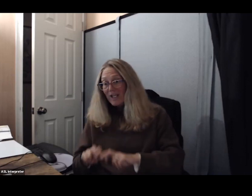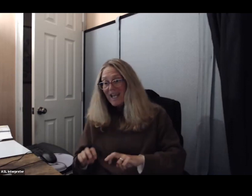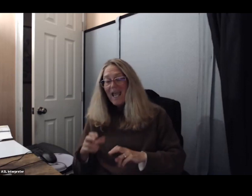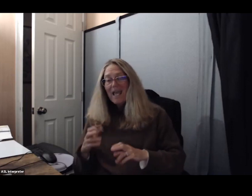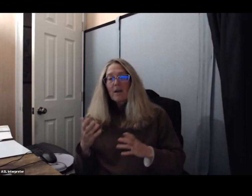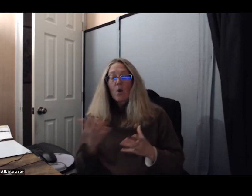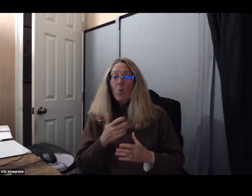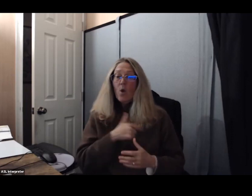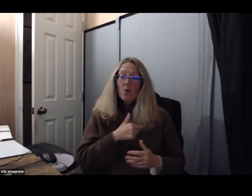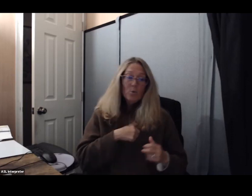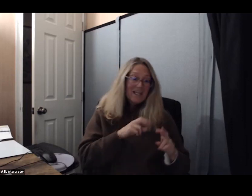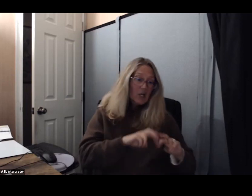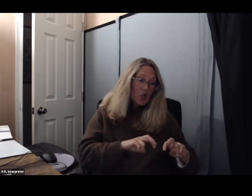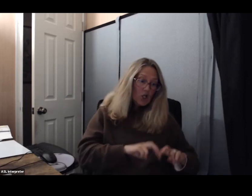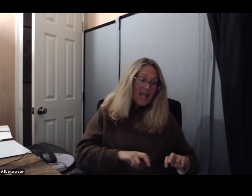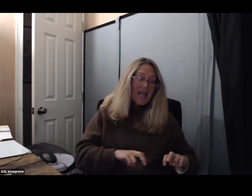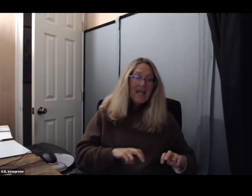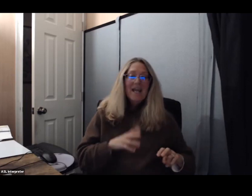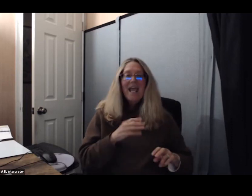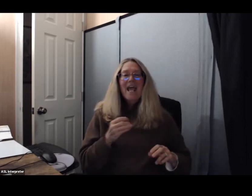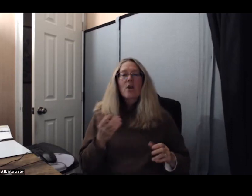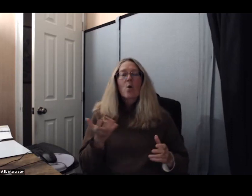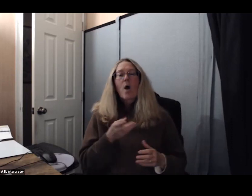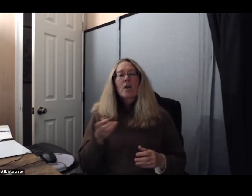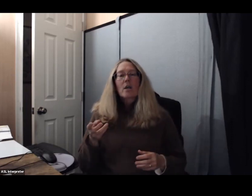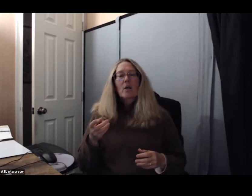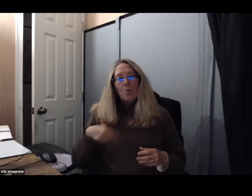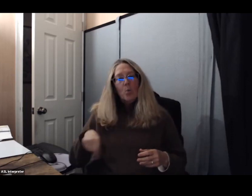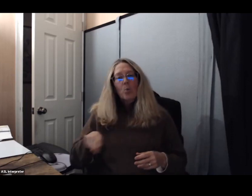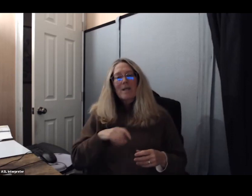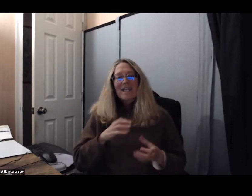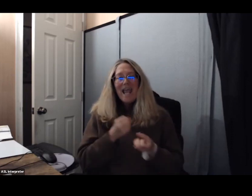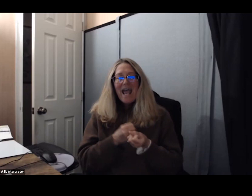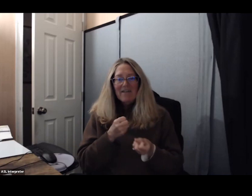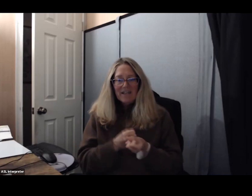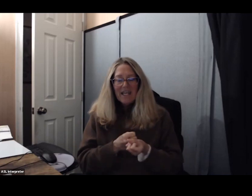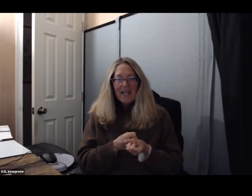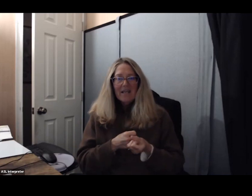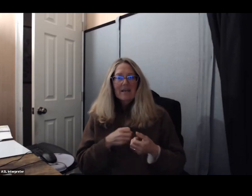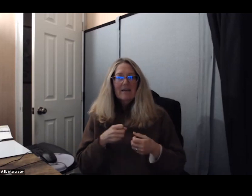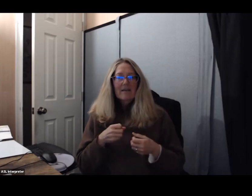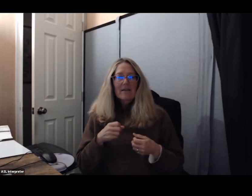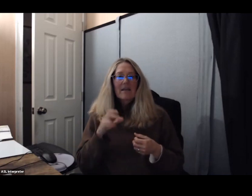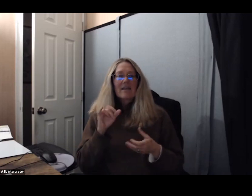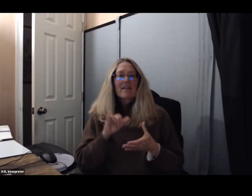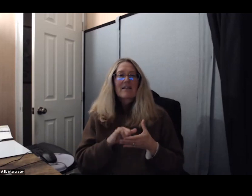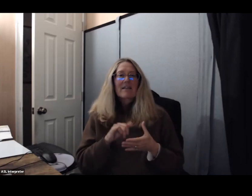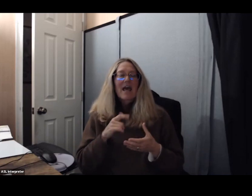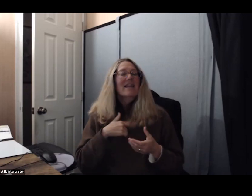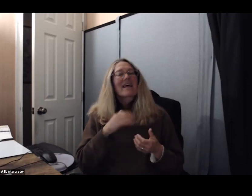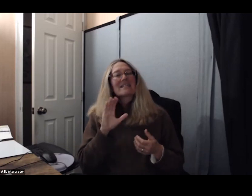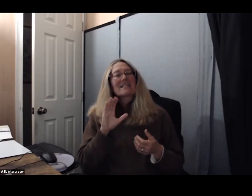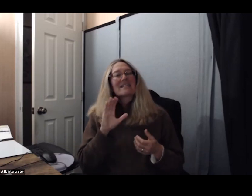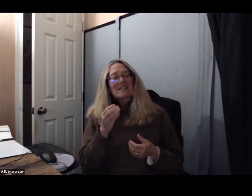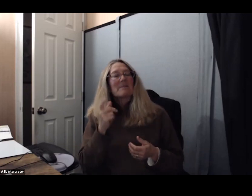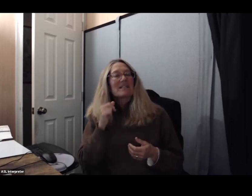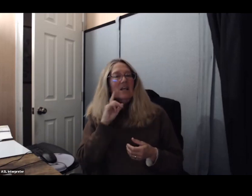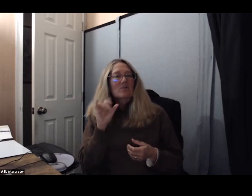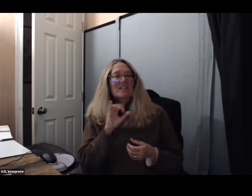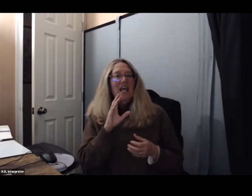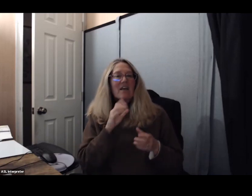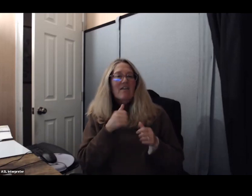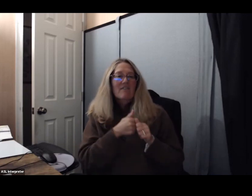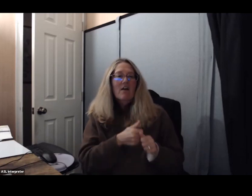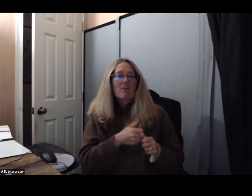what we might look at, what we might need to advocate for. In terms of those pieces. That's what I'm looking at that to be, and it sounds like it's in line with